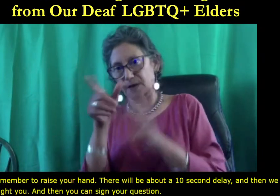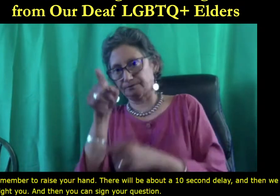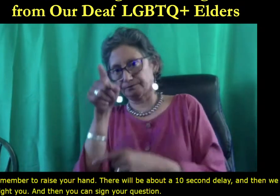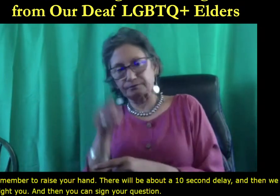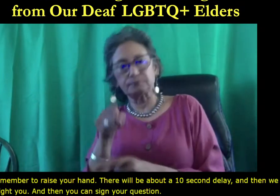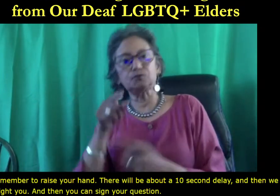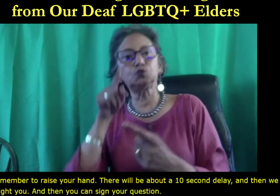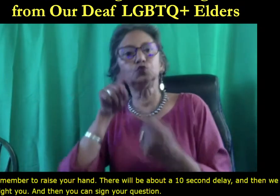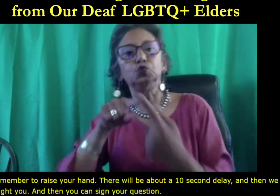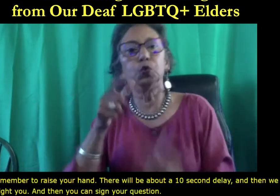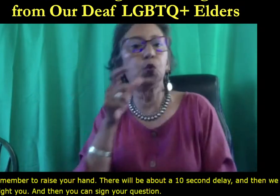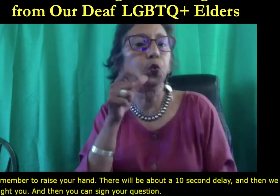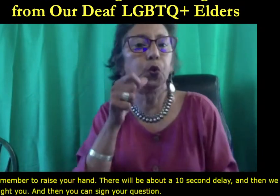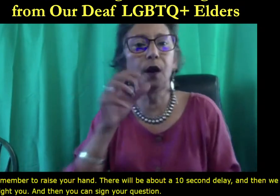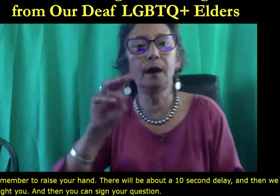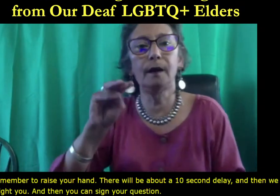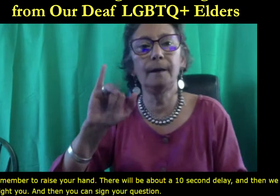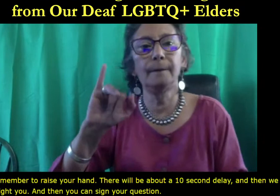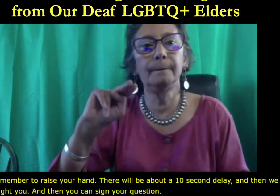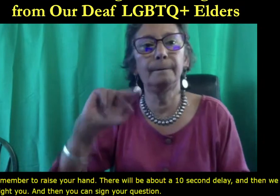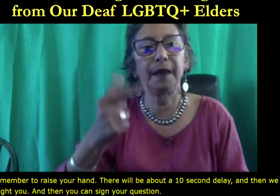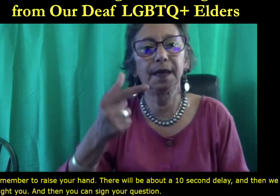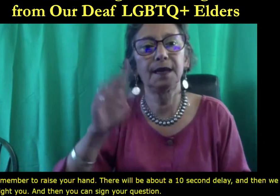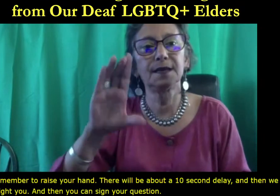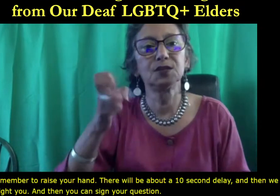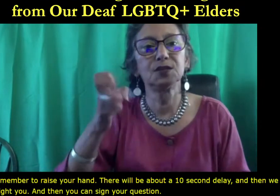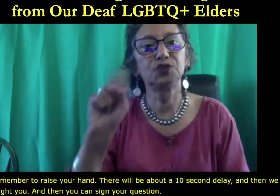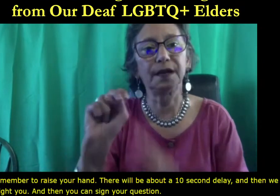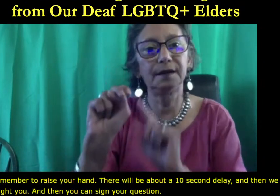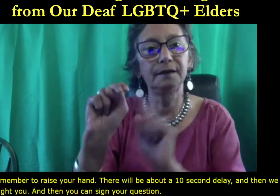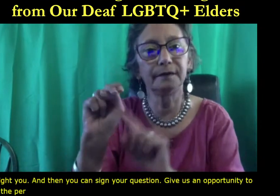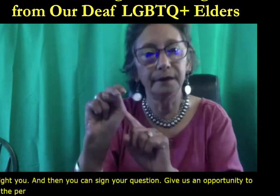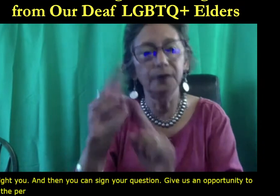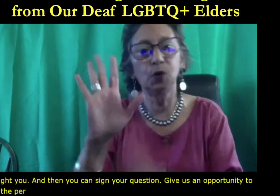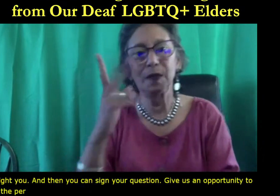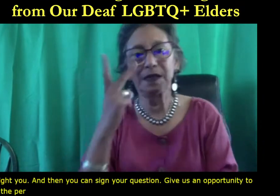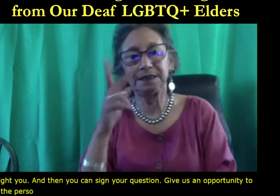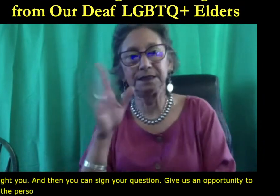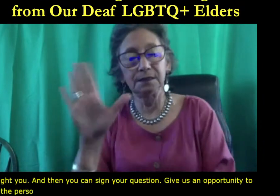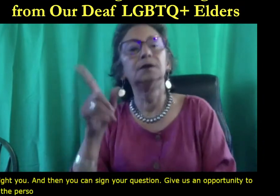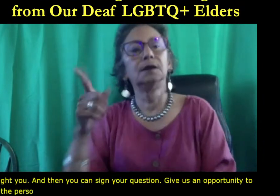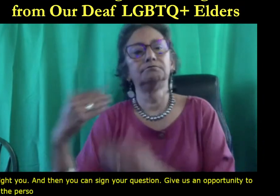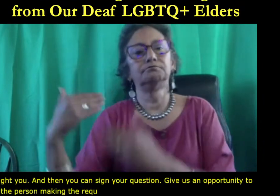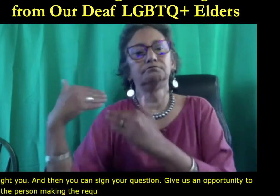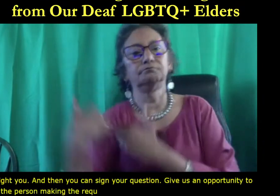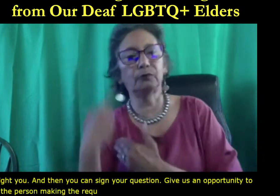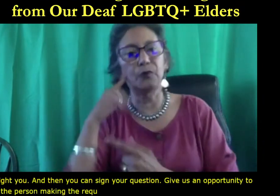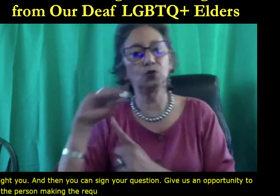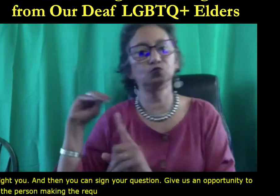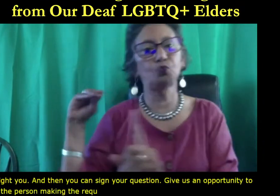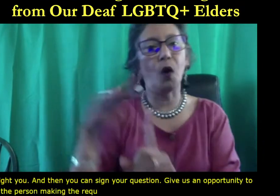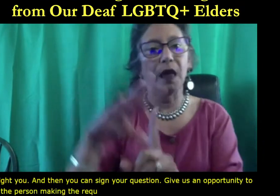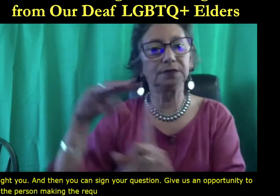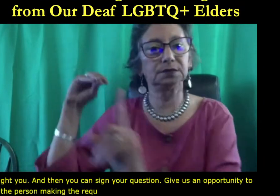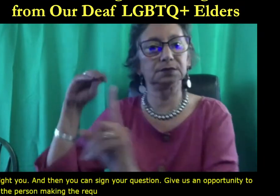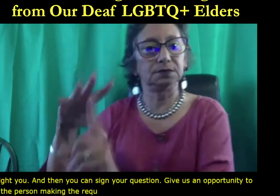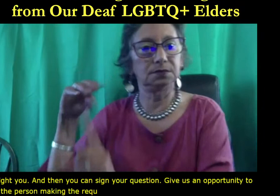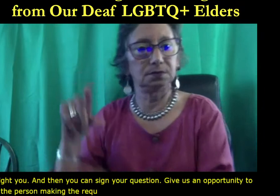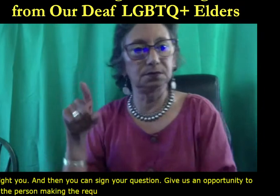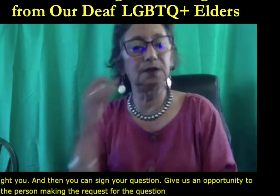making the the request for the question and ming chen will